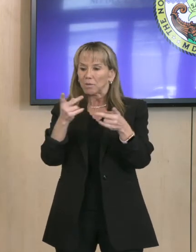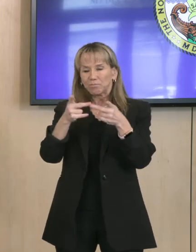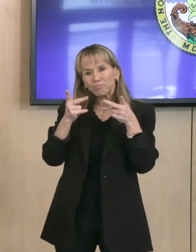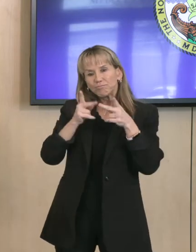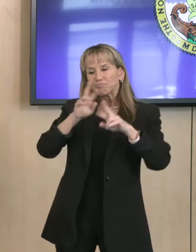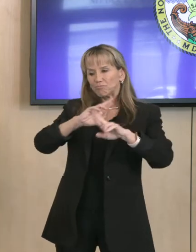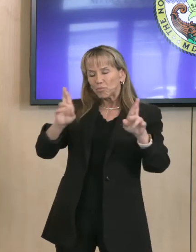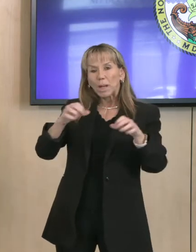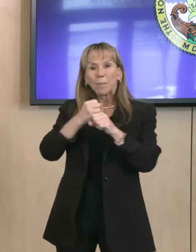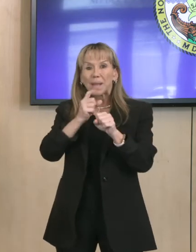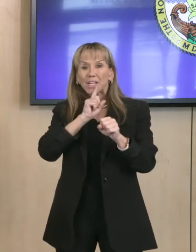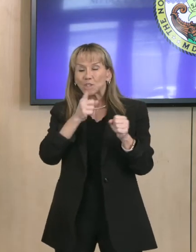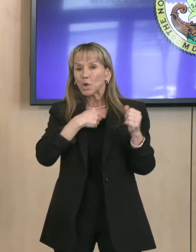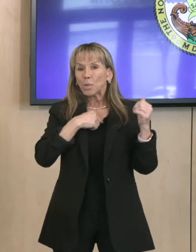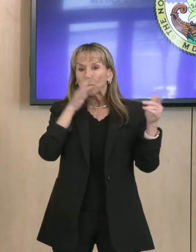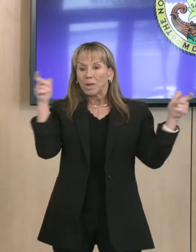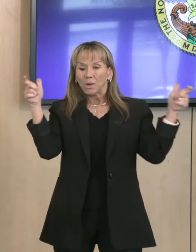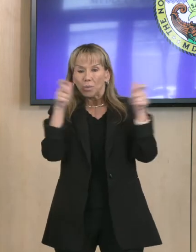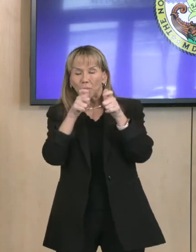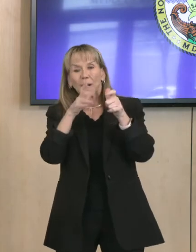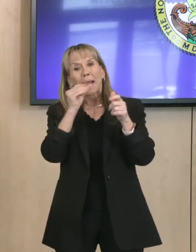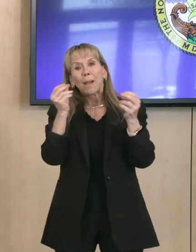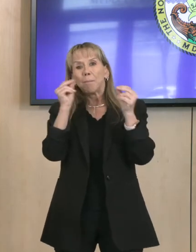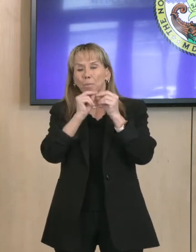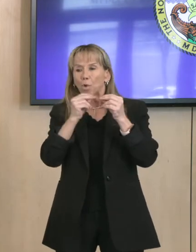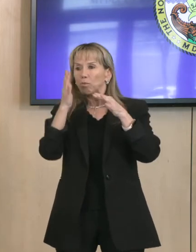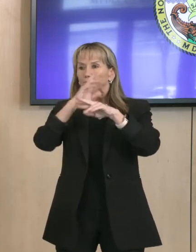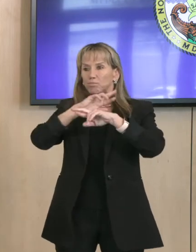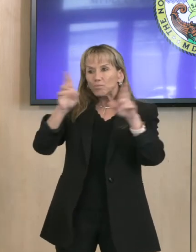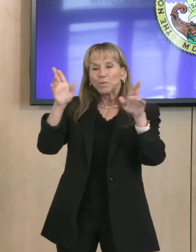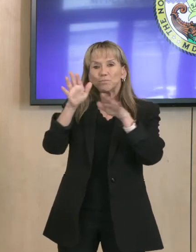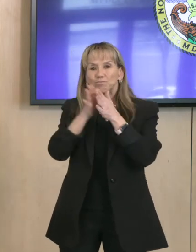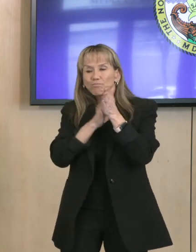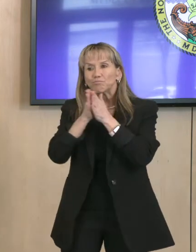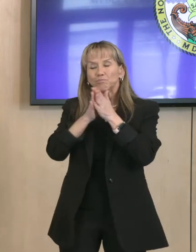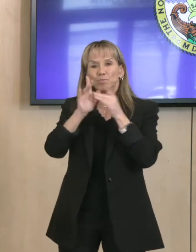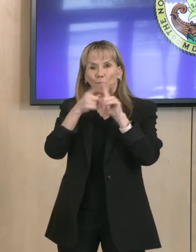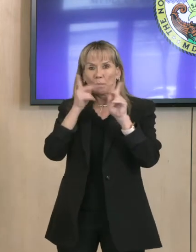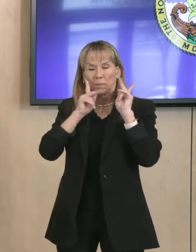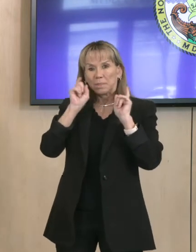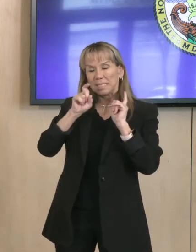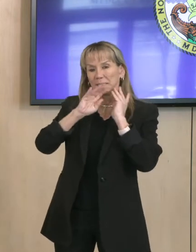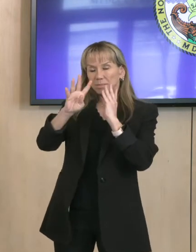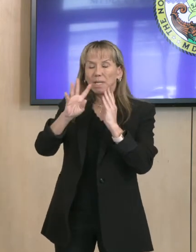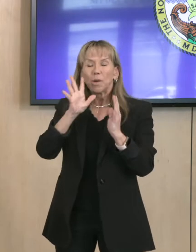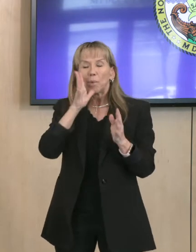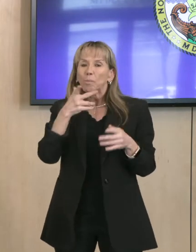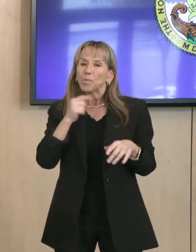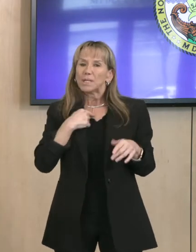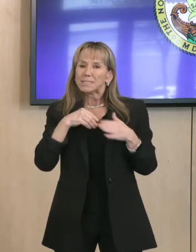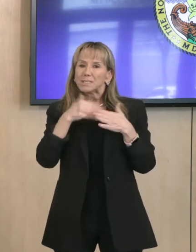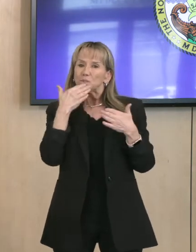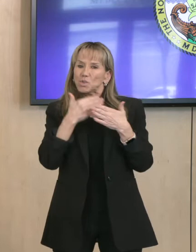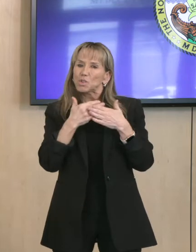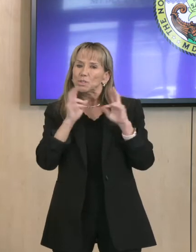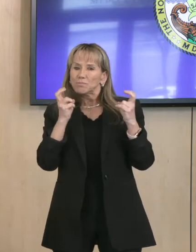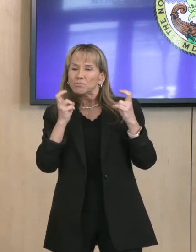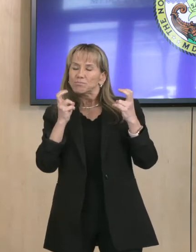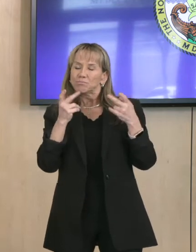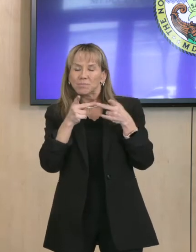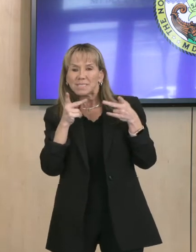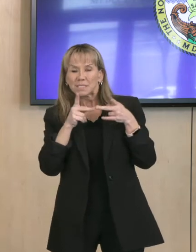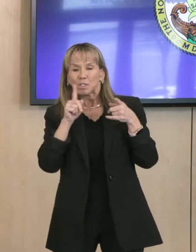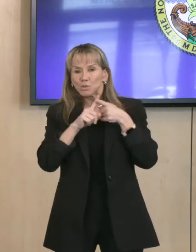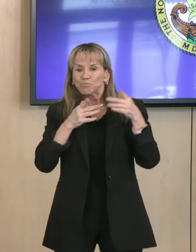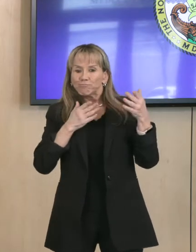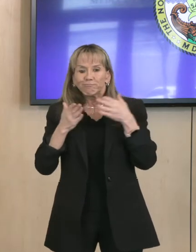that the combination of flattening the curve and raising the bar will put us in the strongest position to work through this. So with that, I would like to